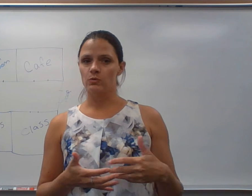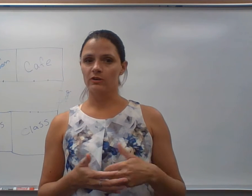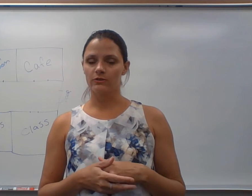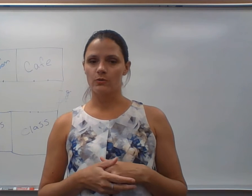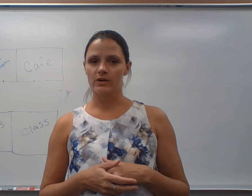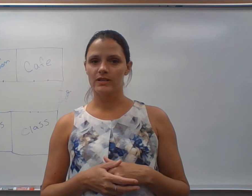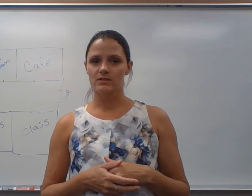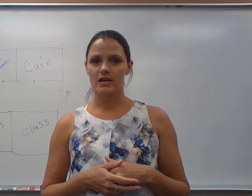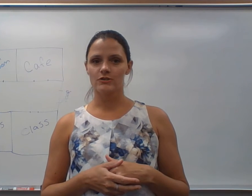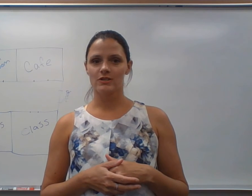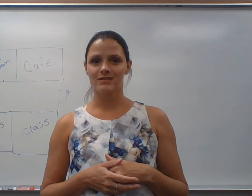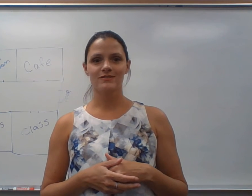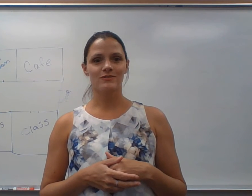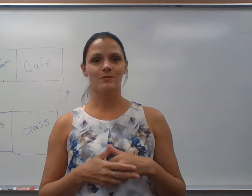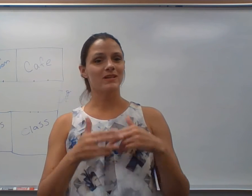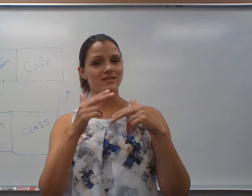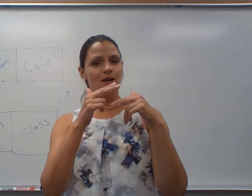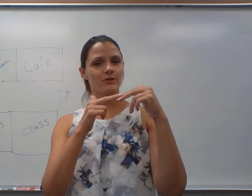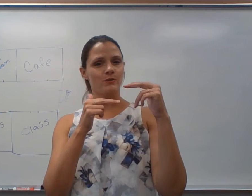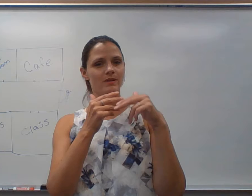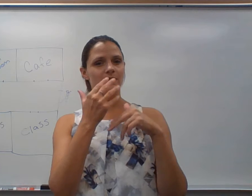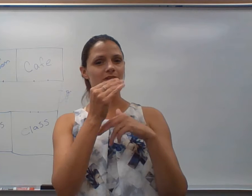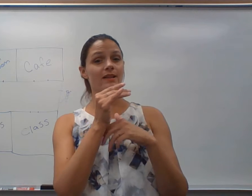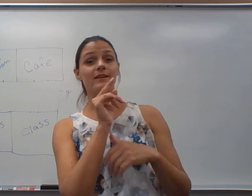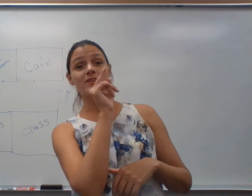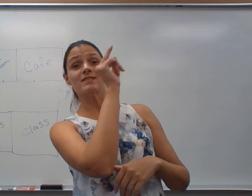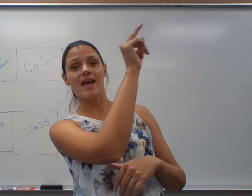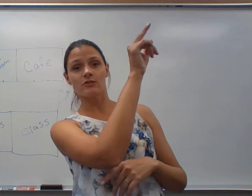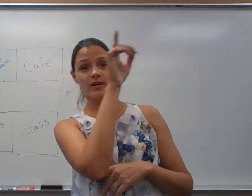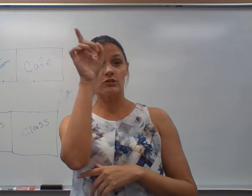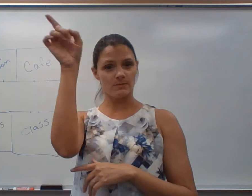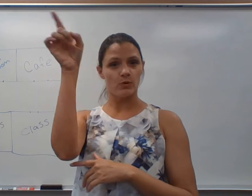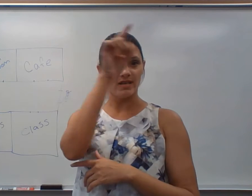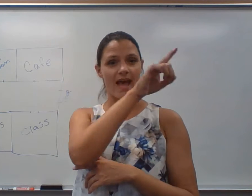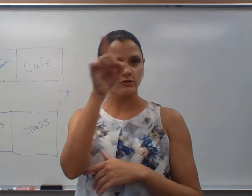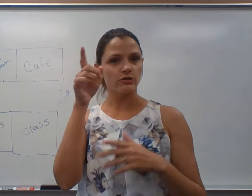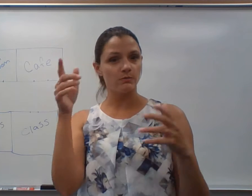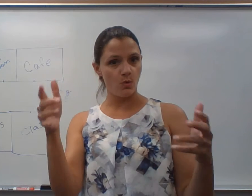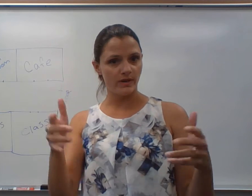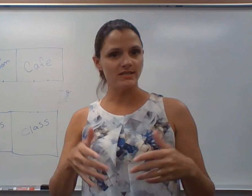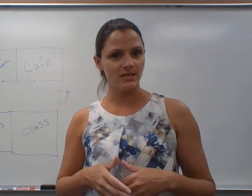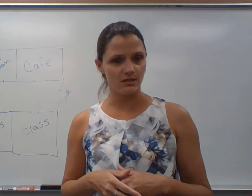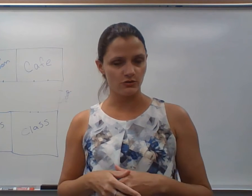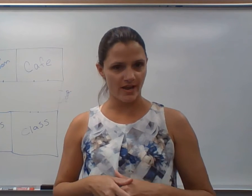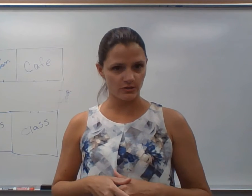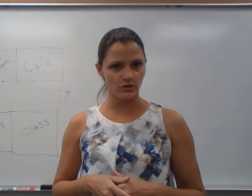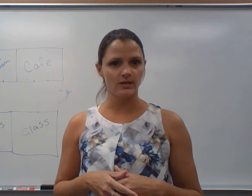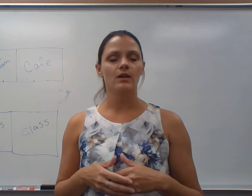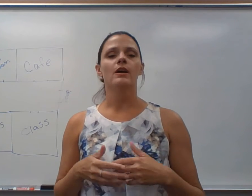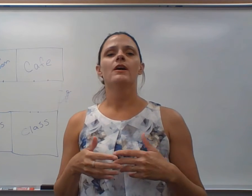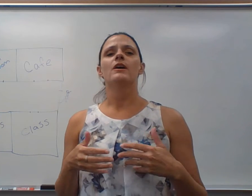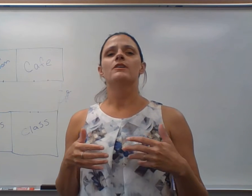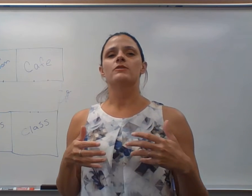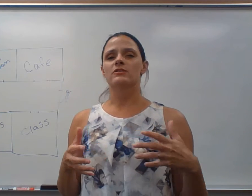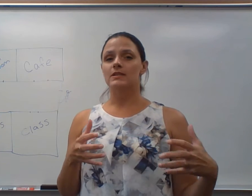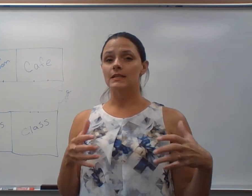world orientation. So I'm going to tell you when the building I leave, it's that direction, I'm going to actually point in the direction. So there's a little